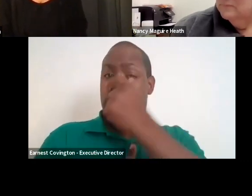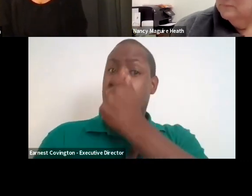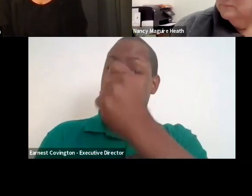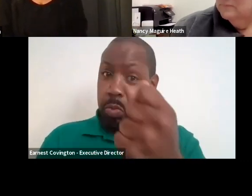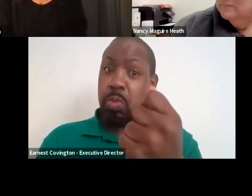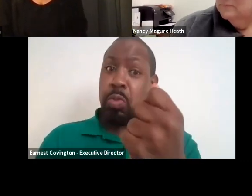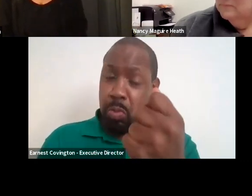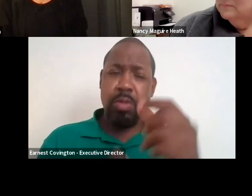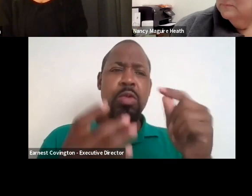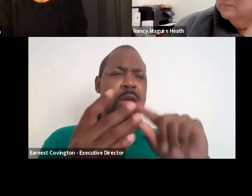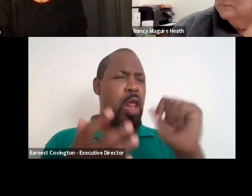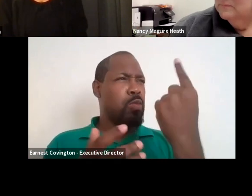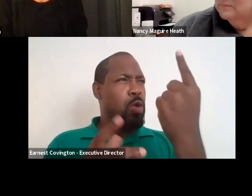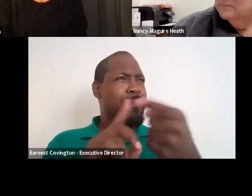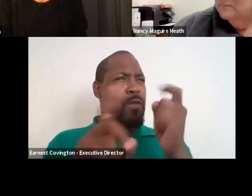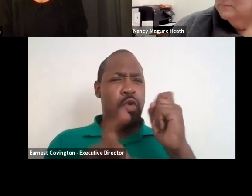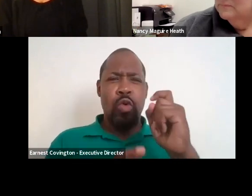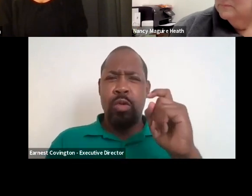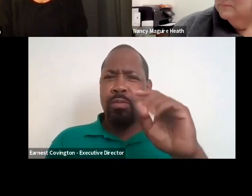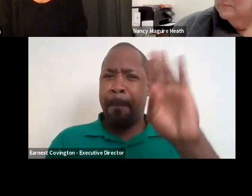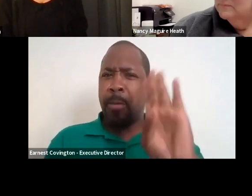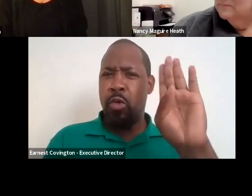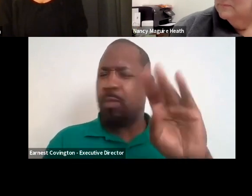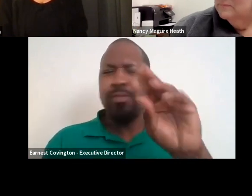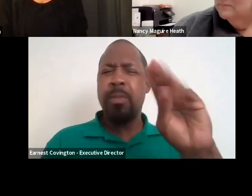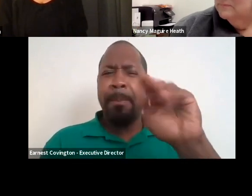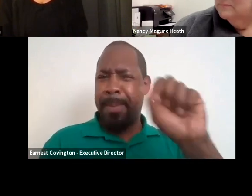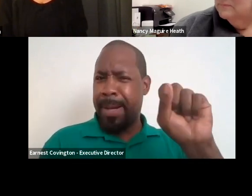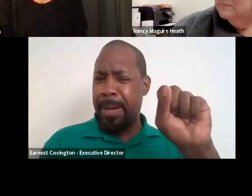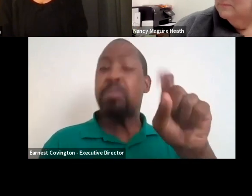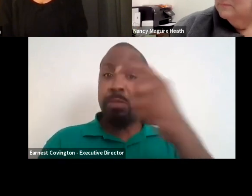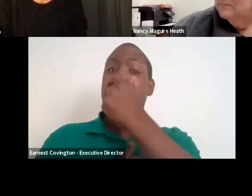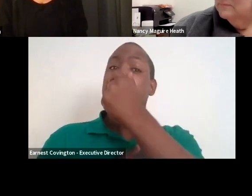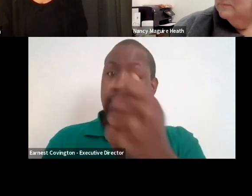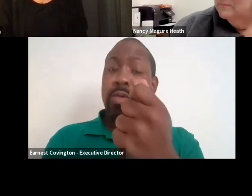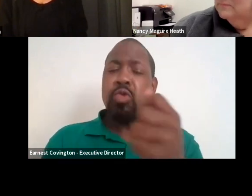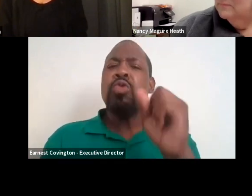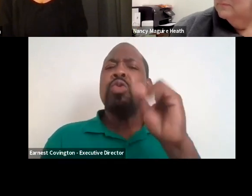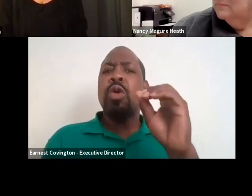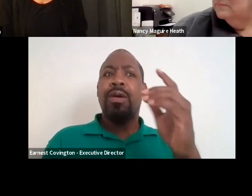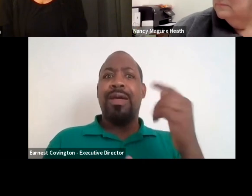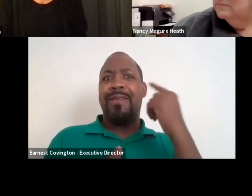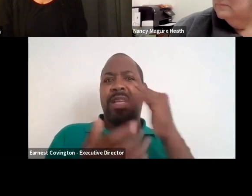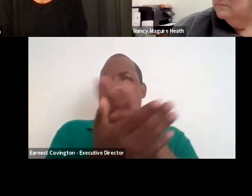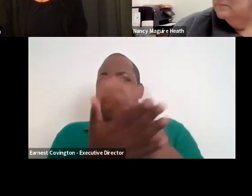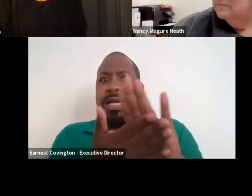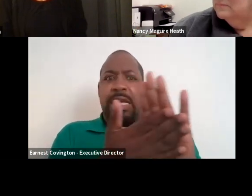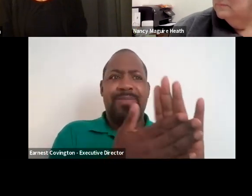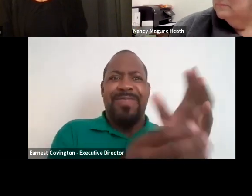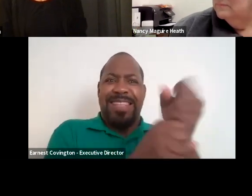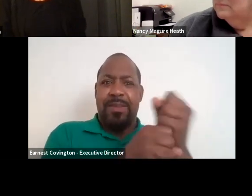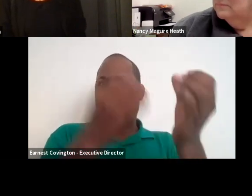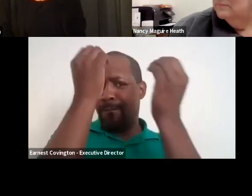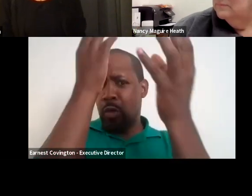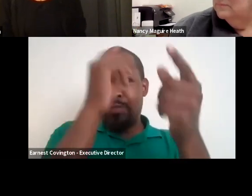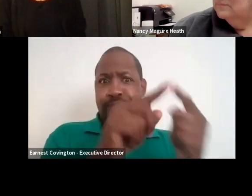from Ohio, and there's somebody else, not Boston, Mass, I think. All of them